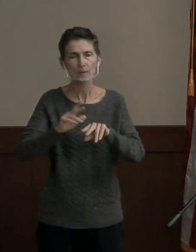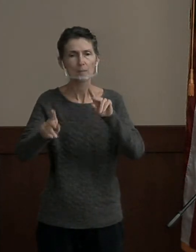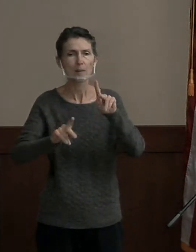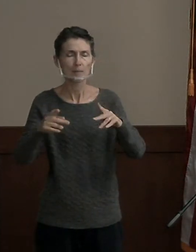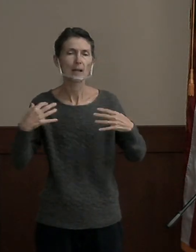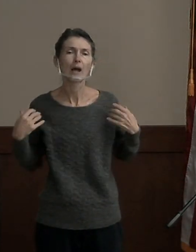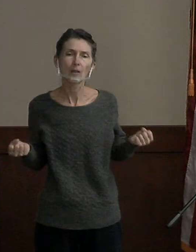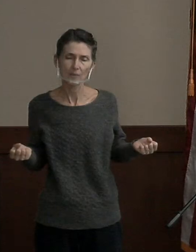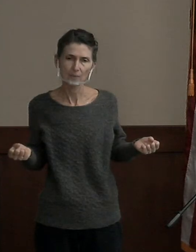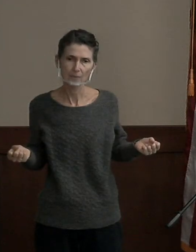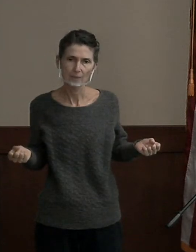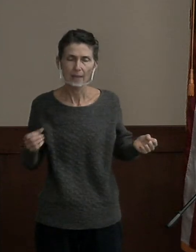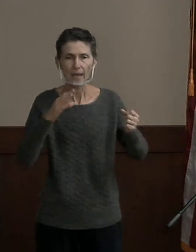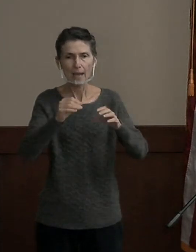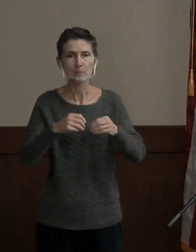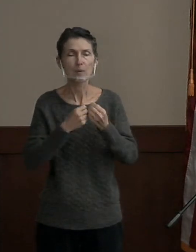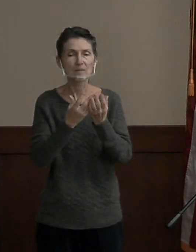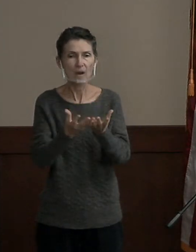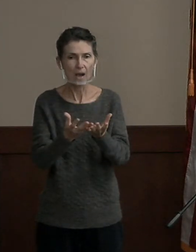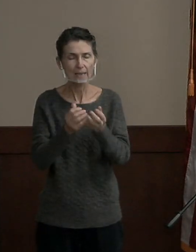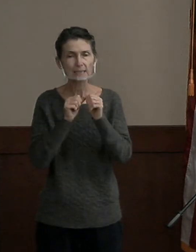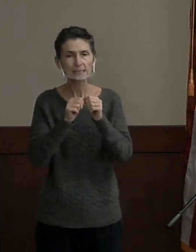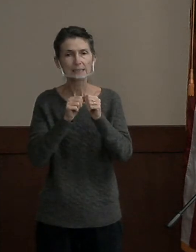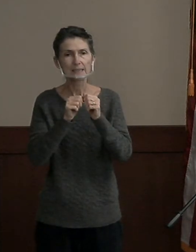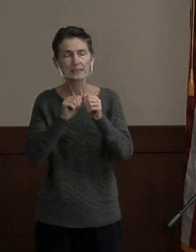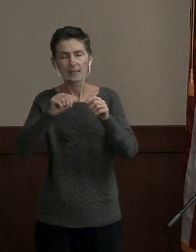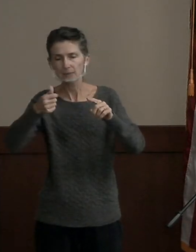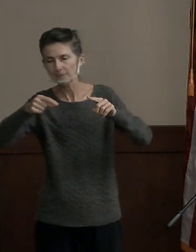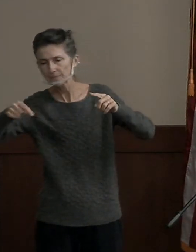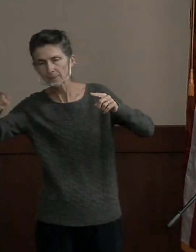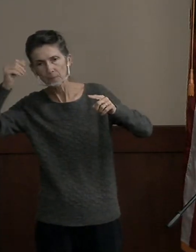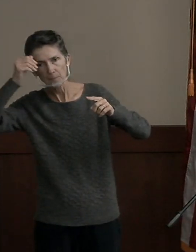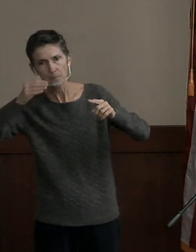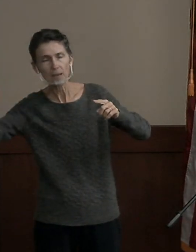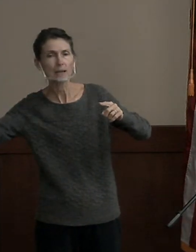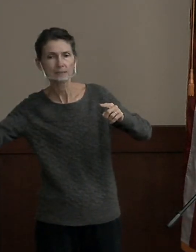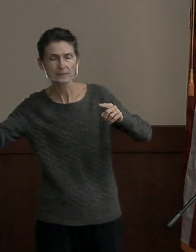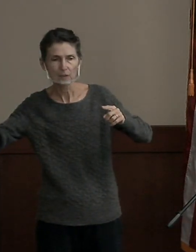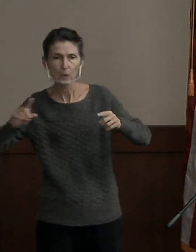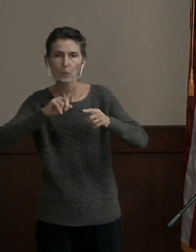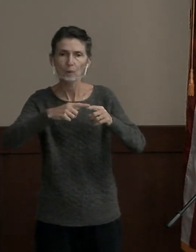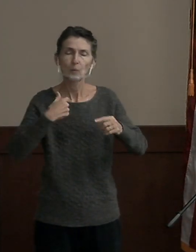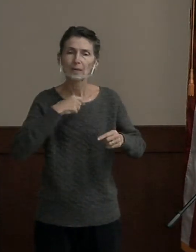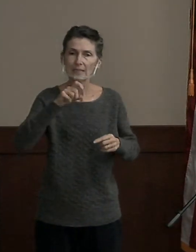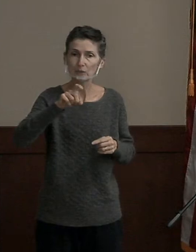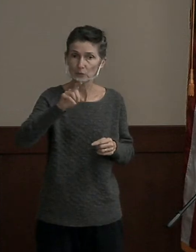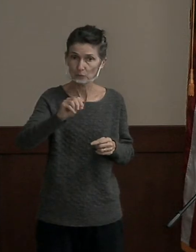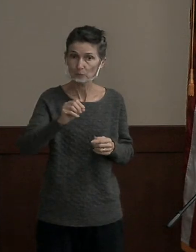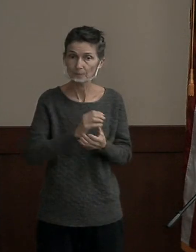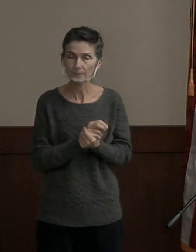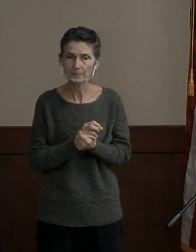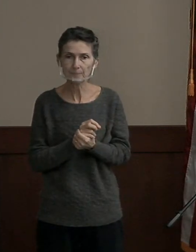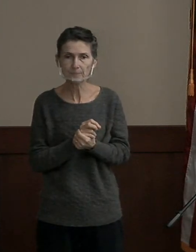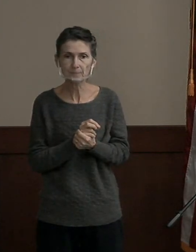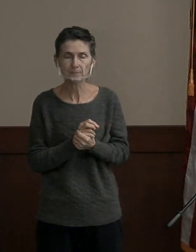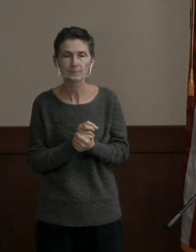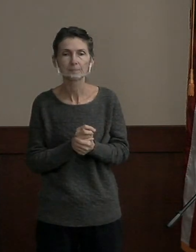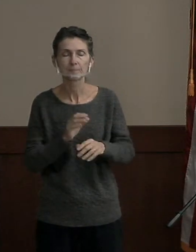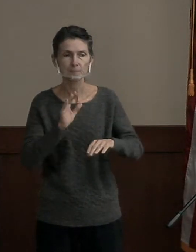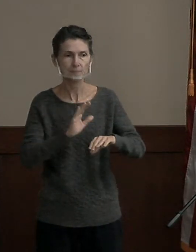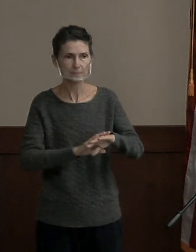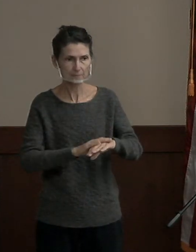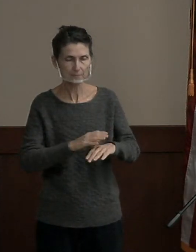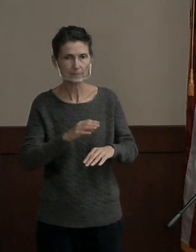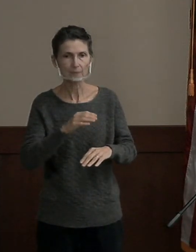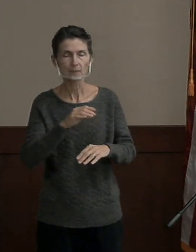health, and to provide contingency plans when we need to do so. So again, on behalf of